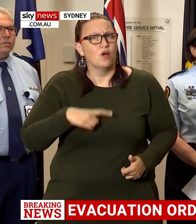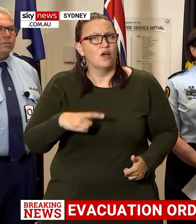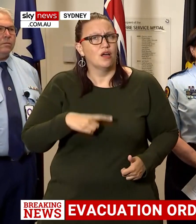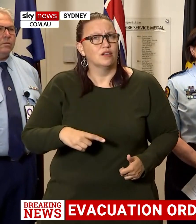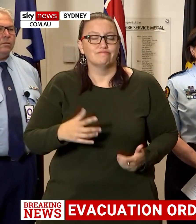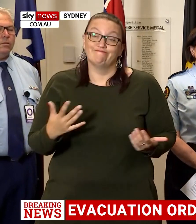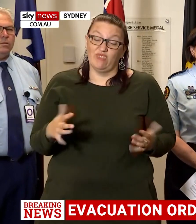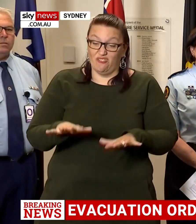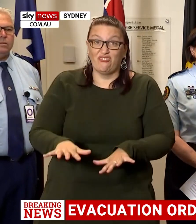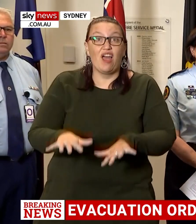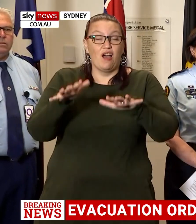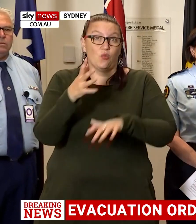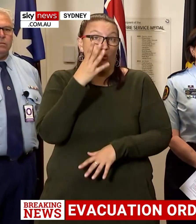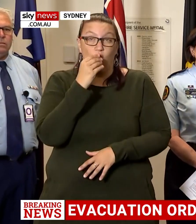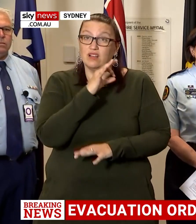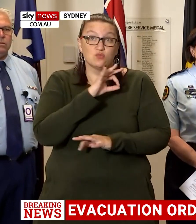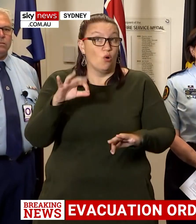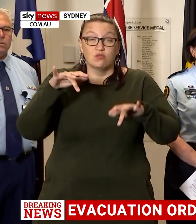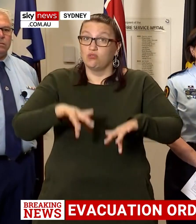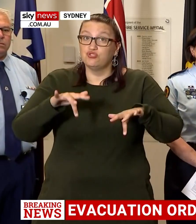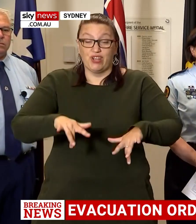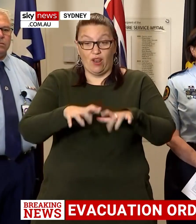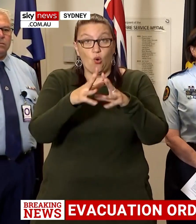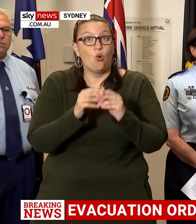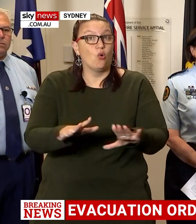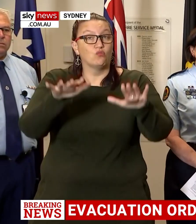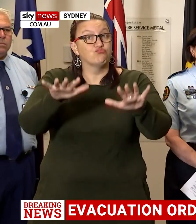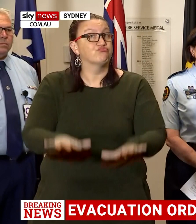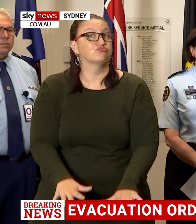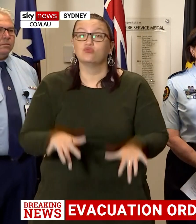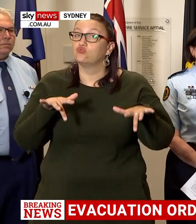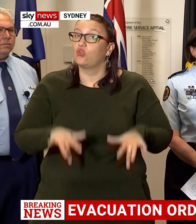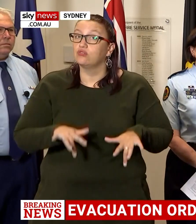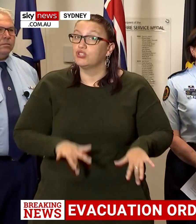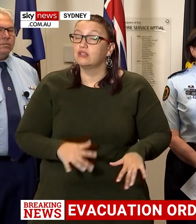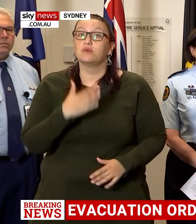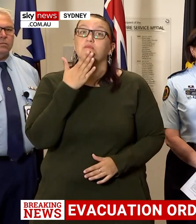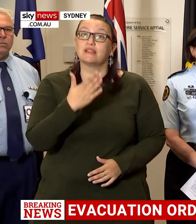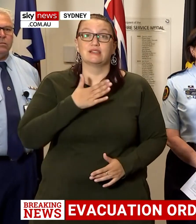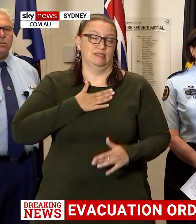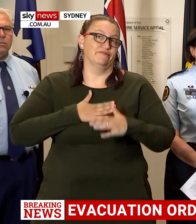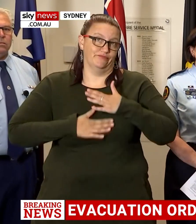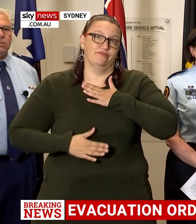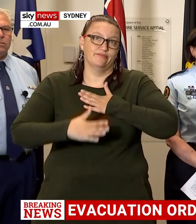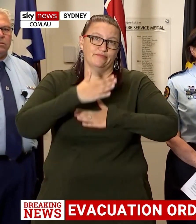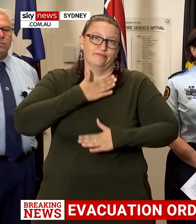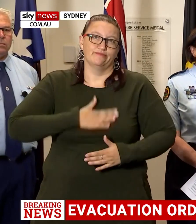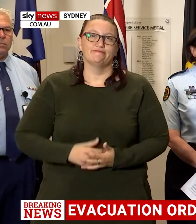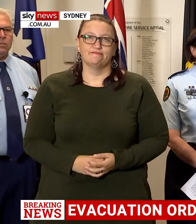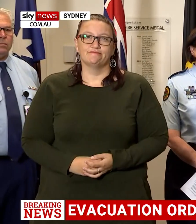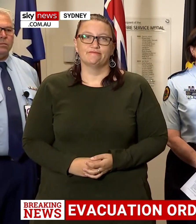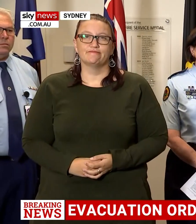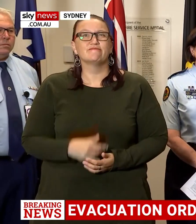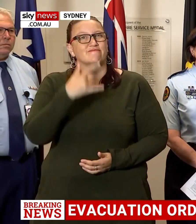occur. So we just thank and ask everybody for your patience. Concerningly, there's an additional weather front coming through which